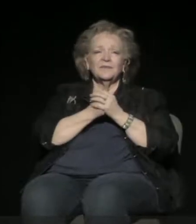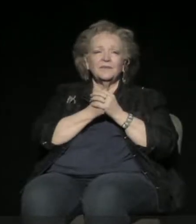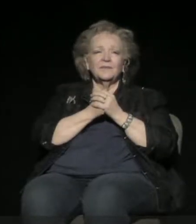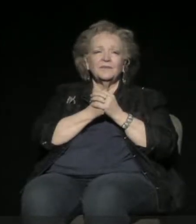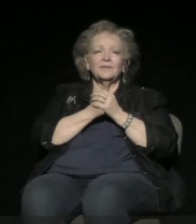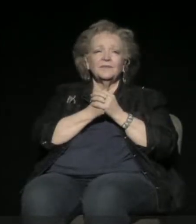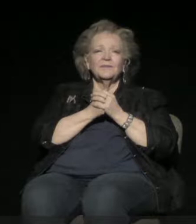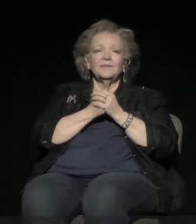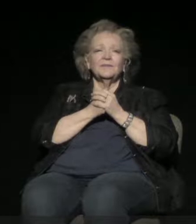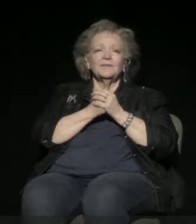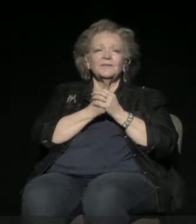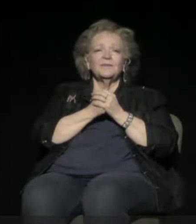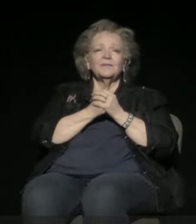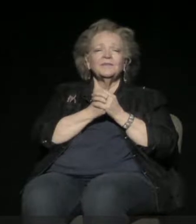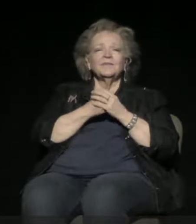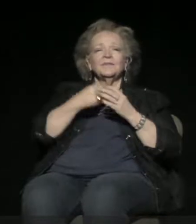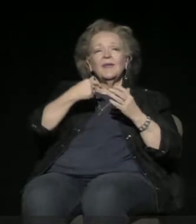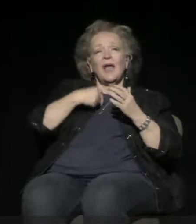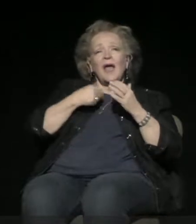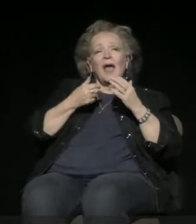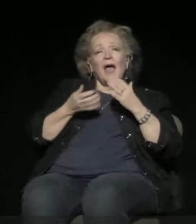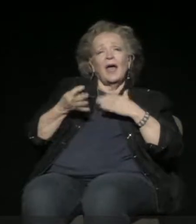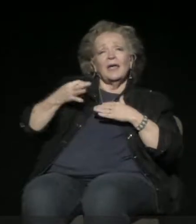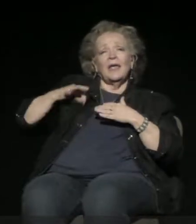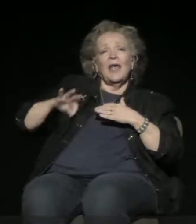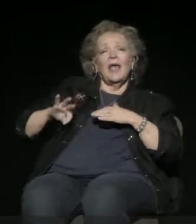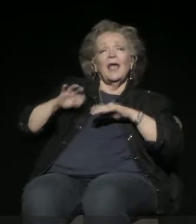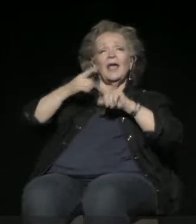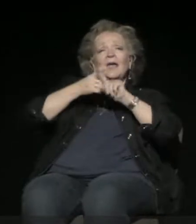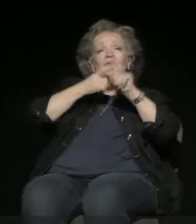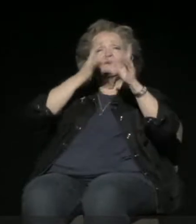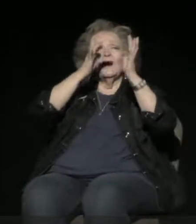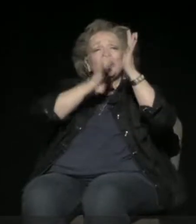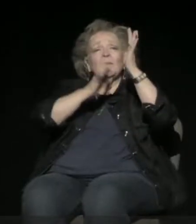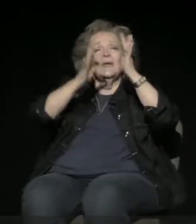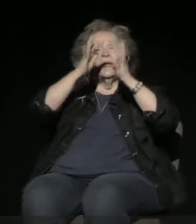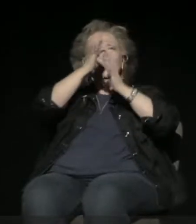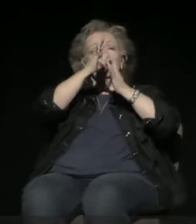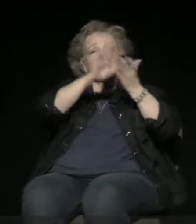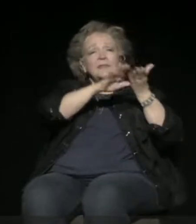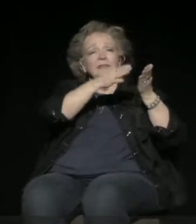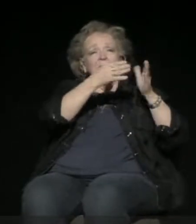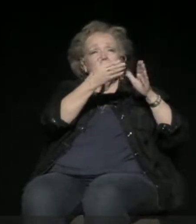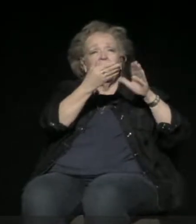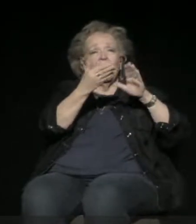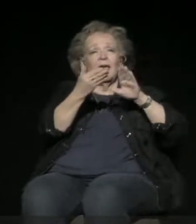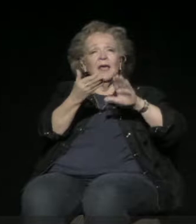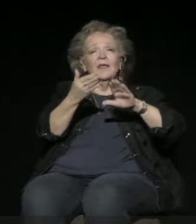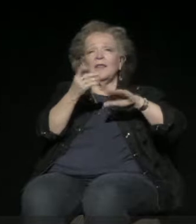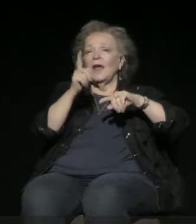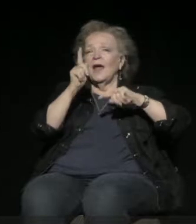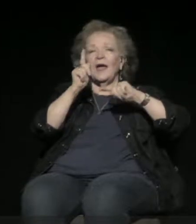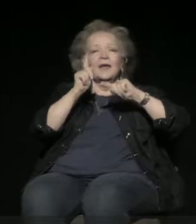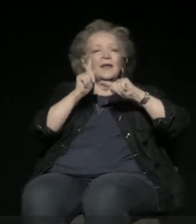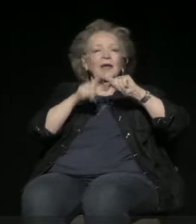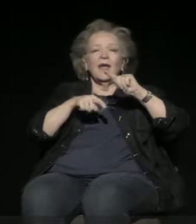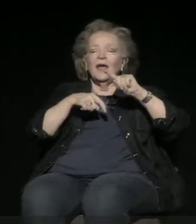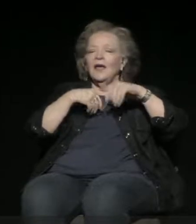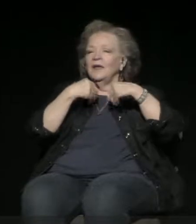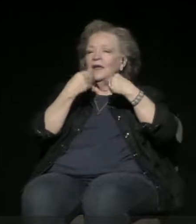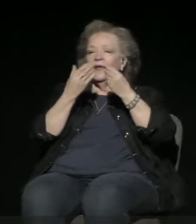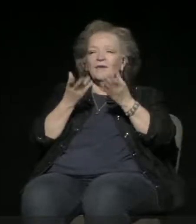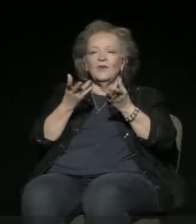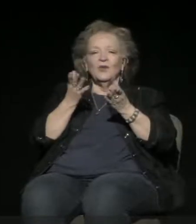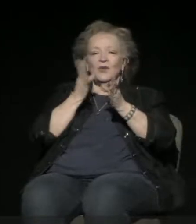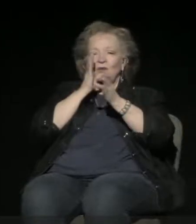Why should I gain Why His reward I cannot